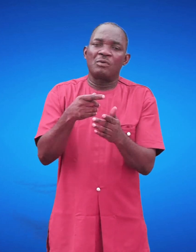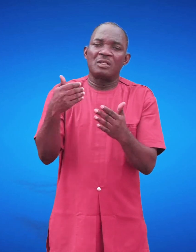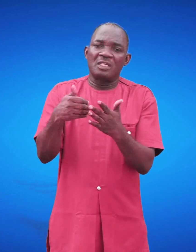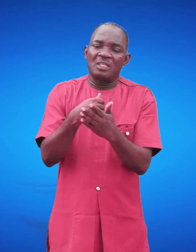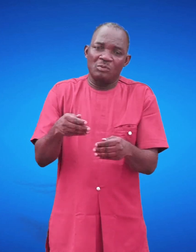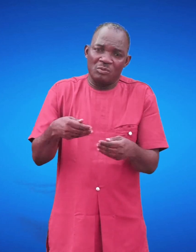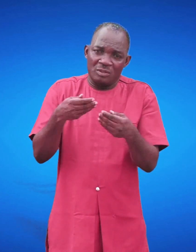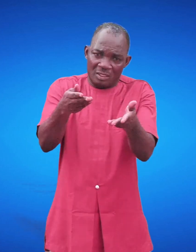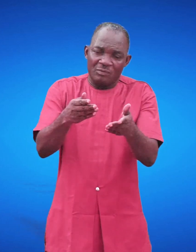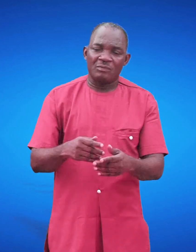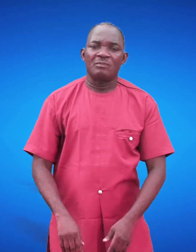lose it.